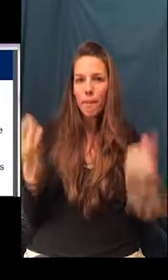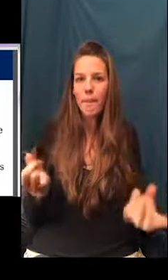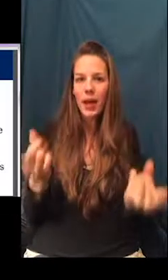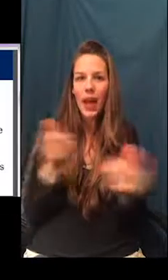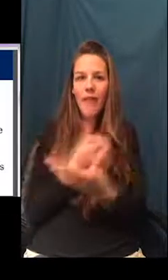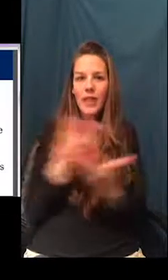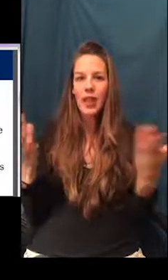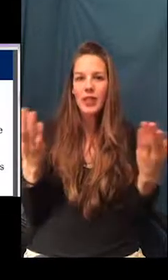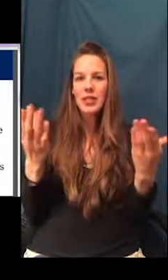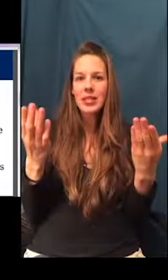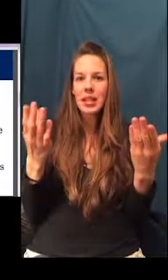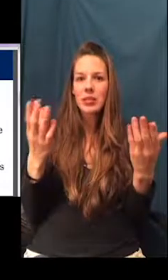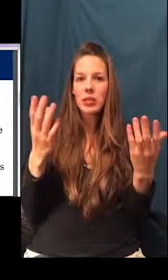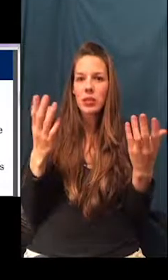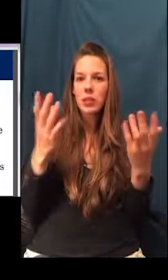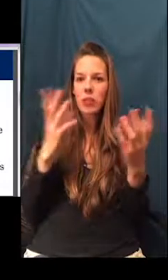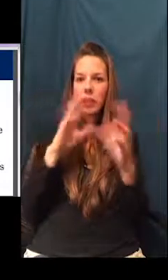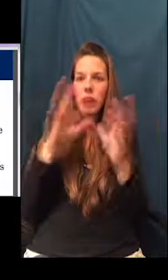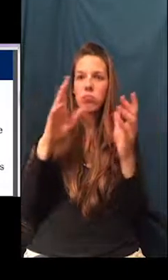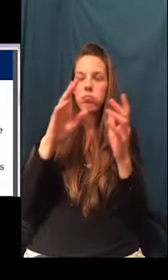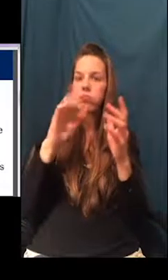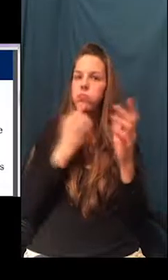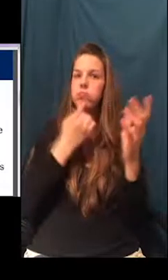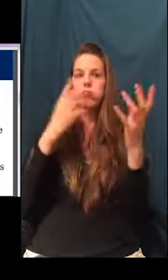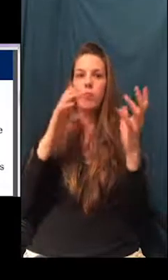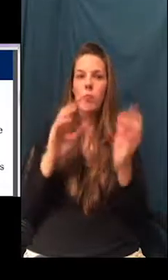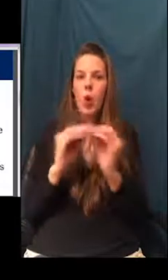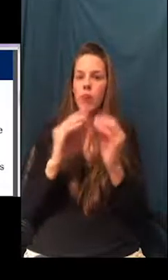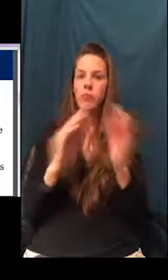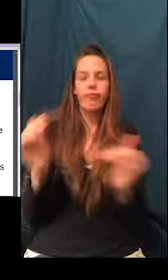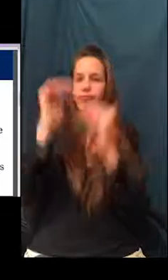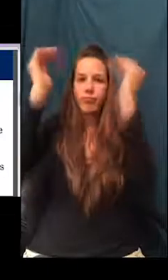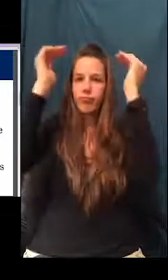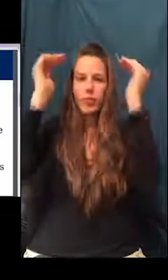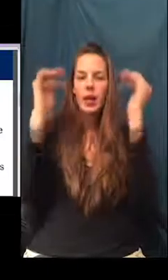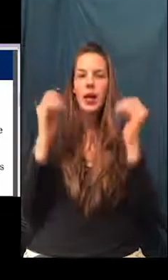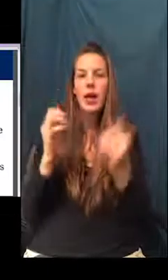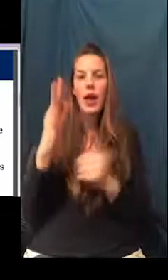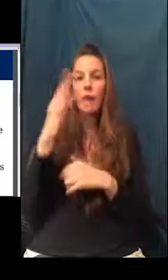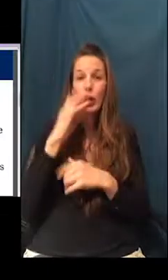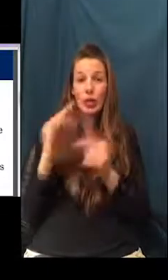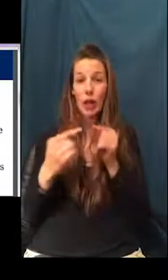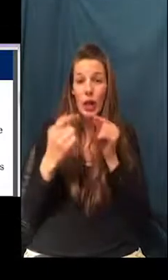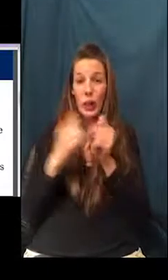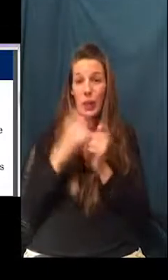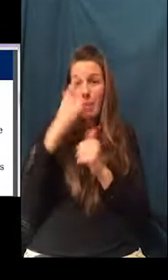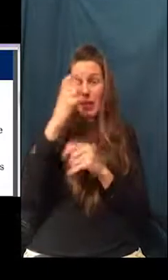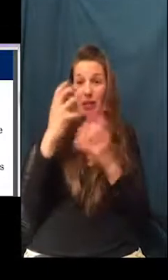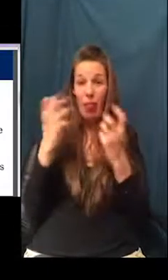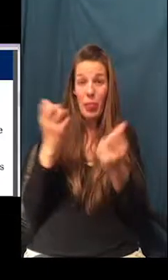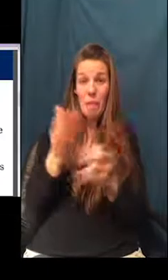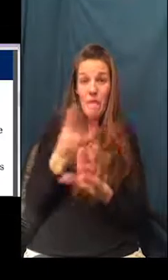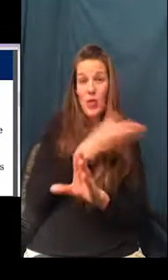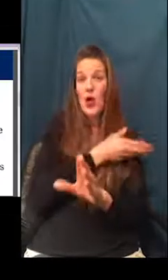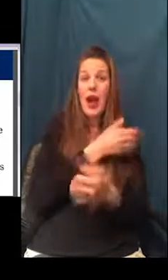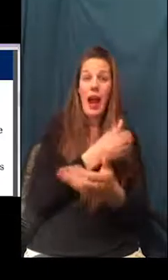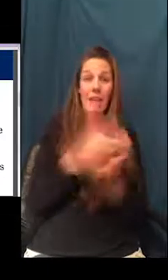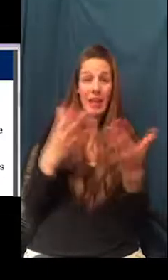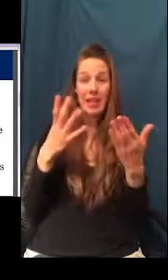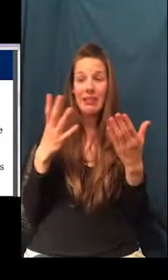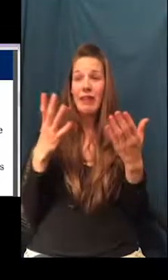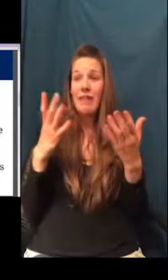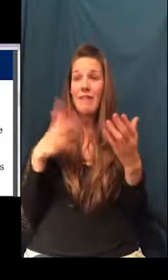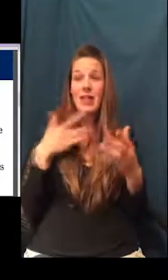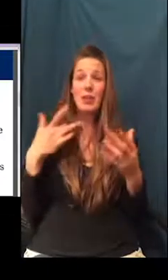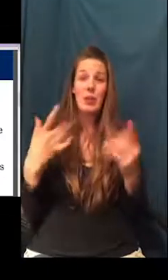everything sort of seems to be amplified, right? So if we were struggling with some mental health stuff prior to this, everything feels a